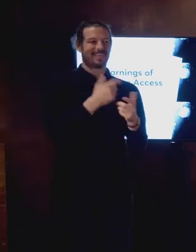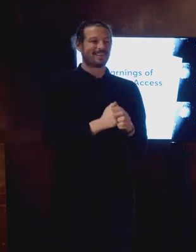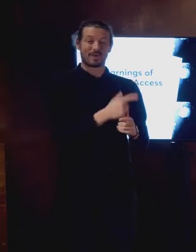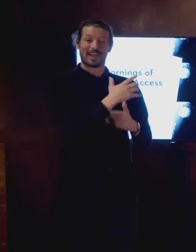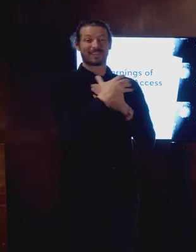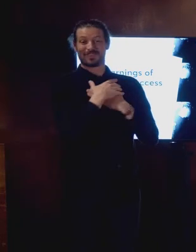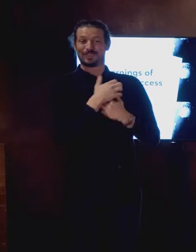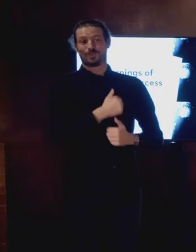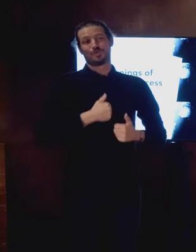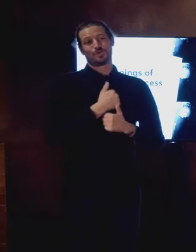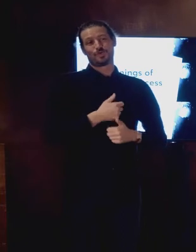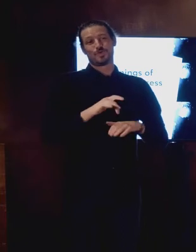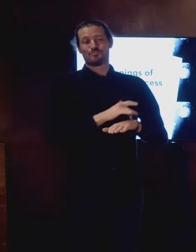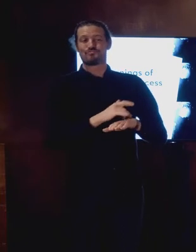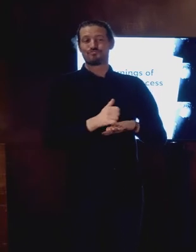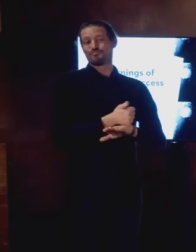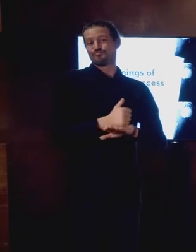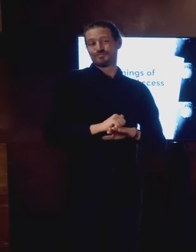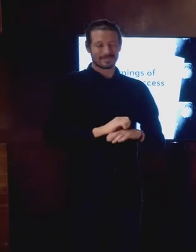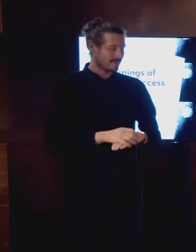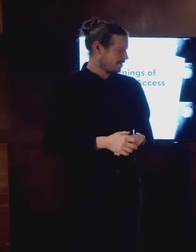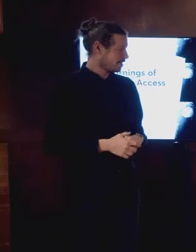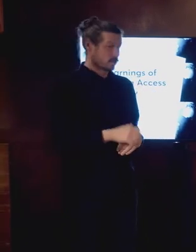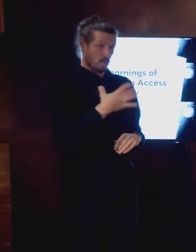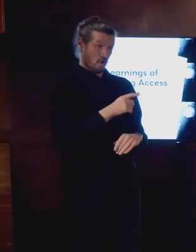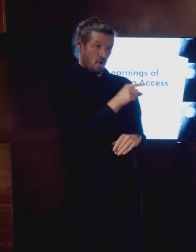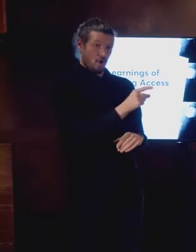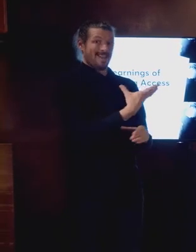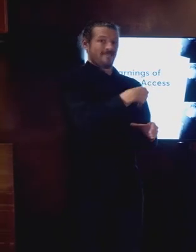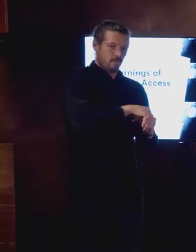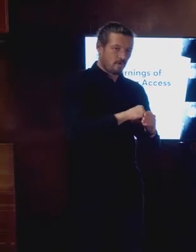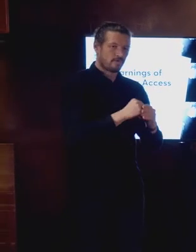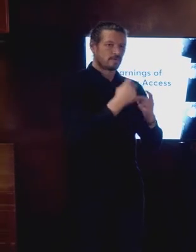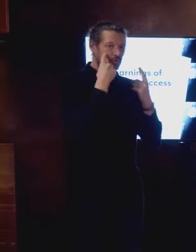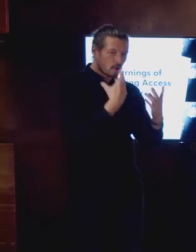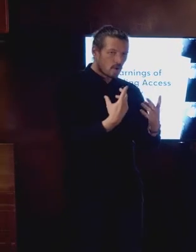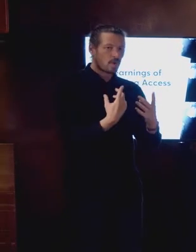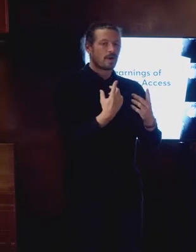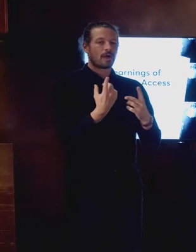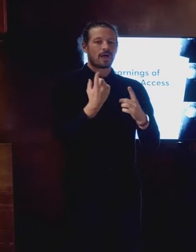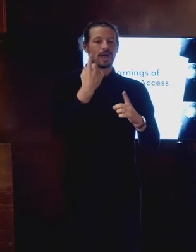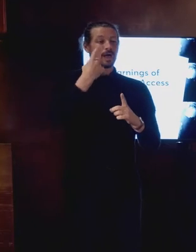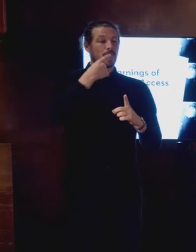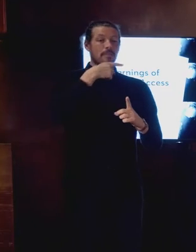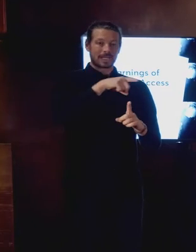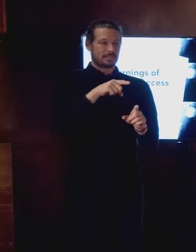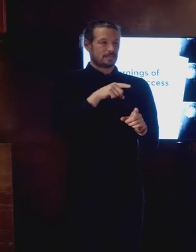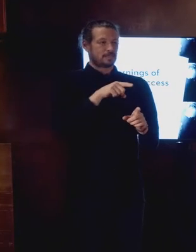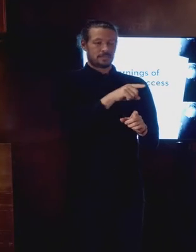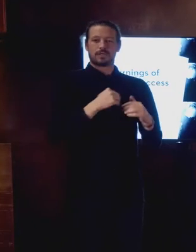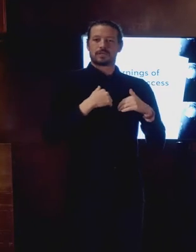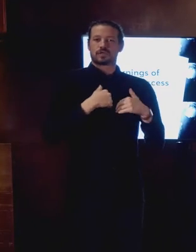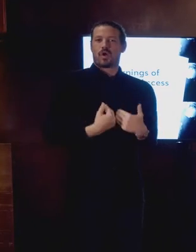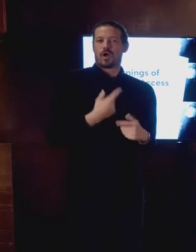that character. But I guess another point of access was that, so we wanted her in the show, but Asphyxia also has chronic fatigue. So